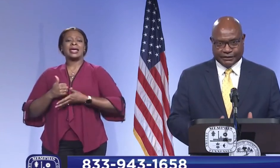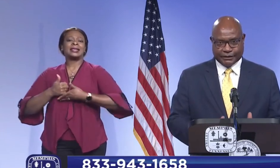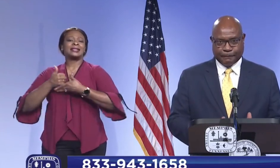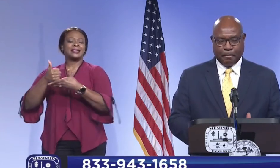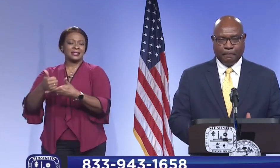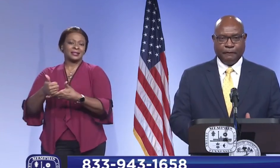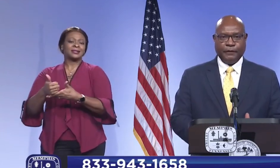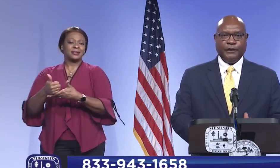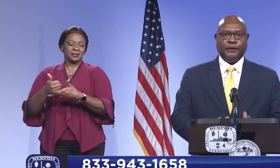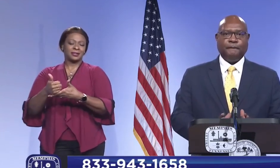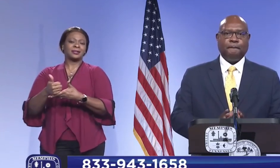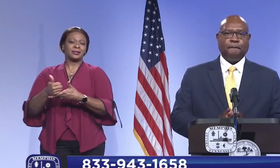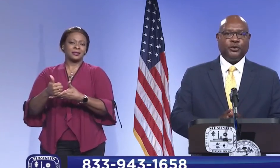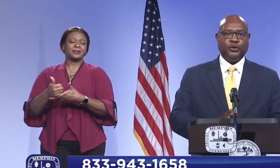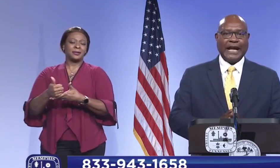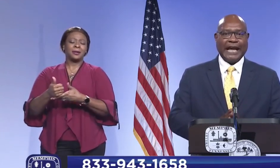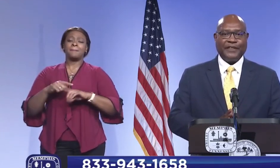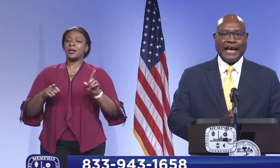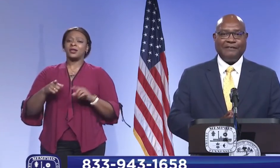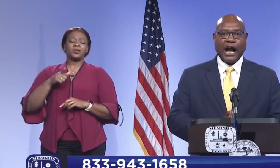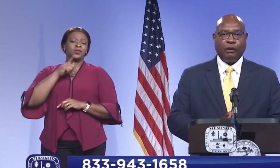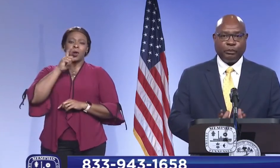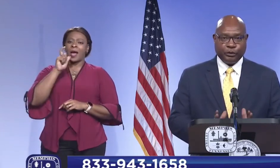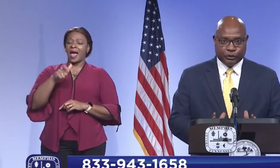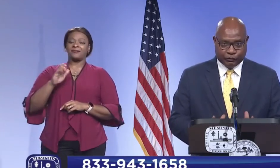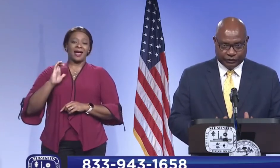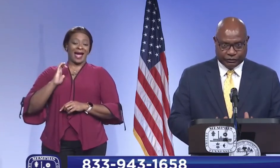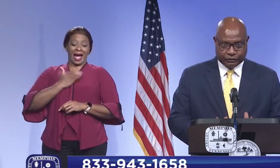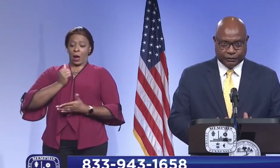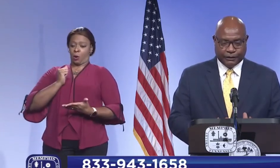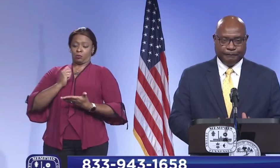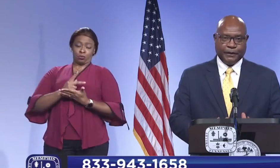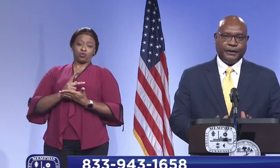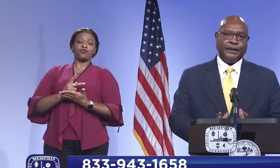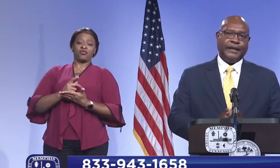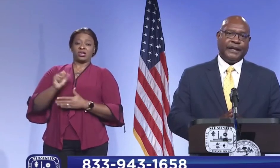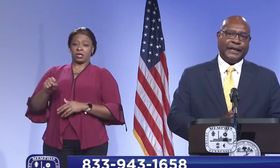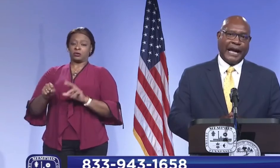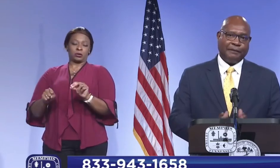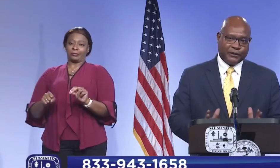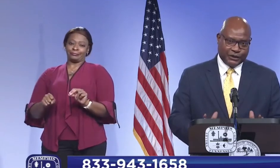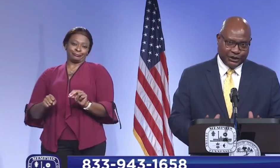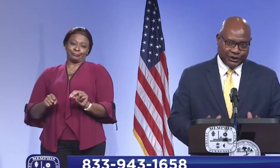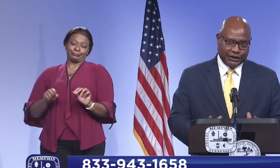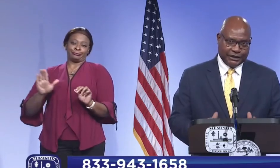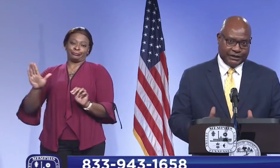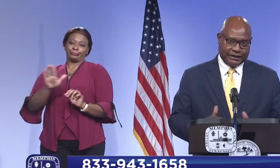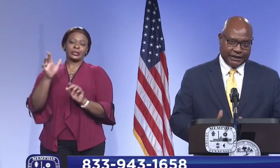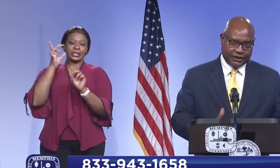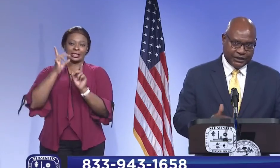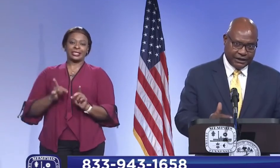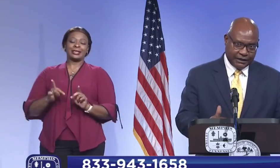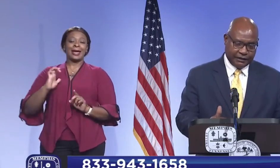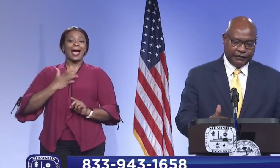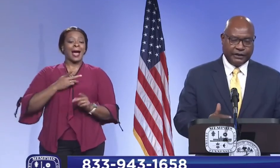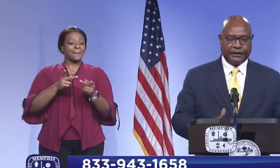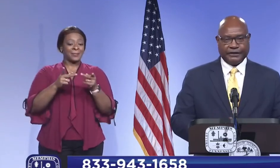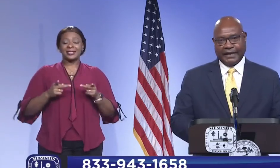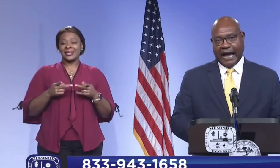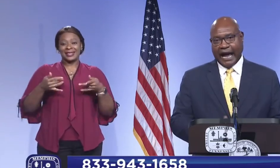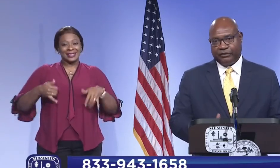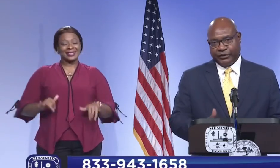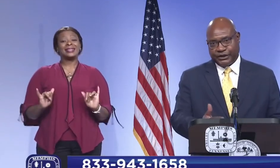assistance, but you do not have to have our approval. And our position is that still there